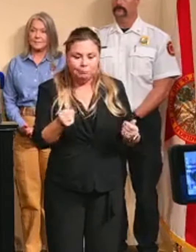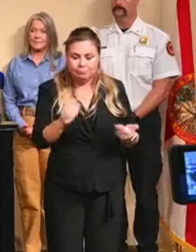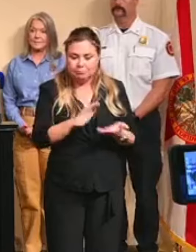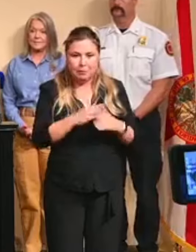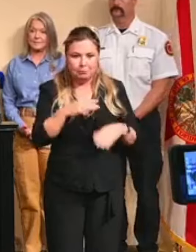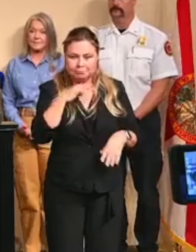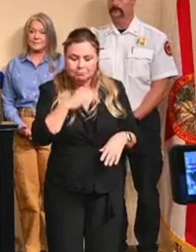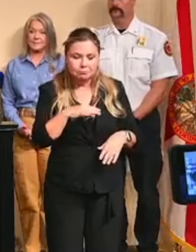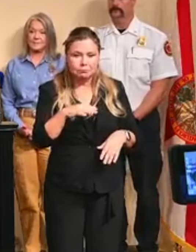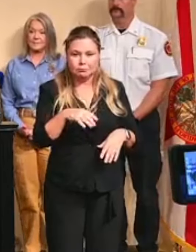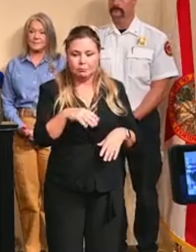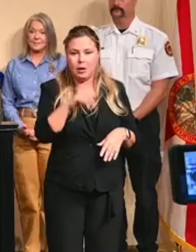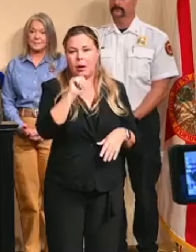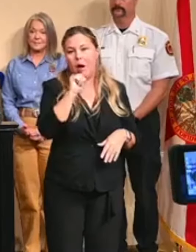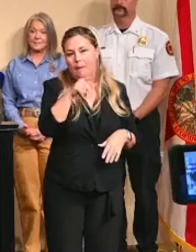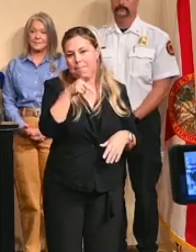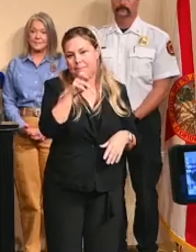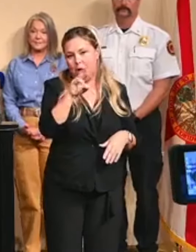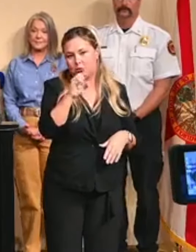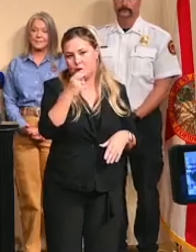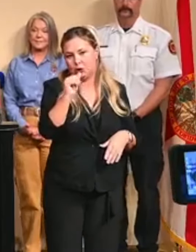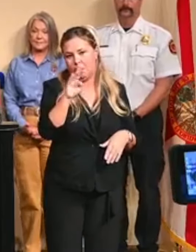yourself at your house.